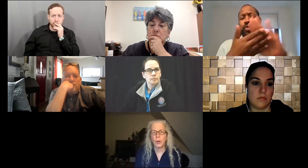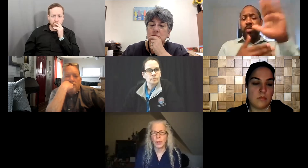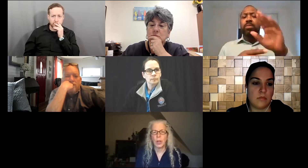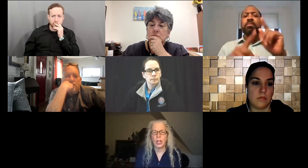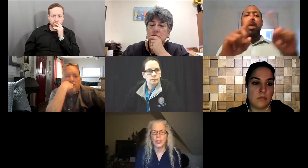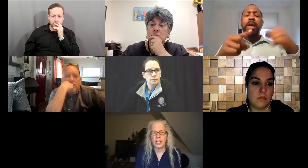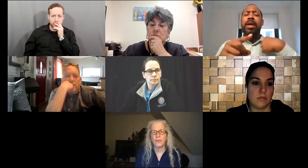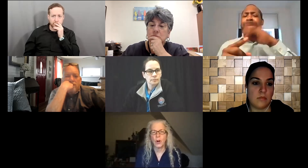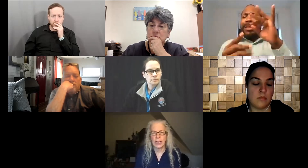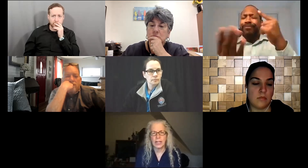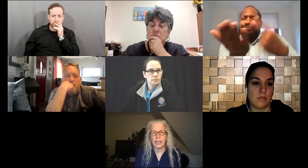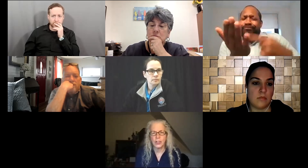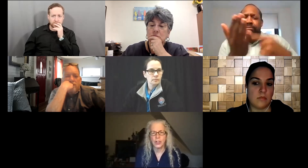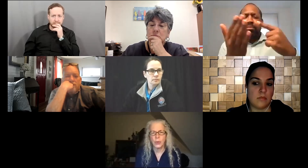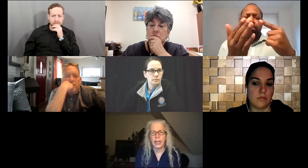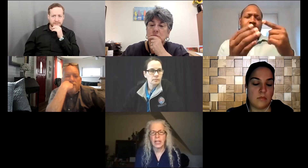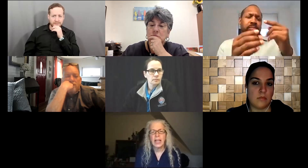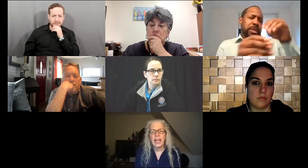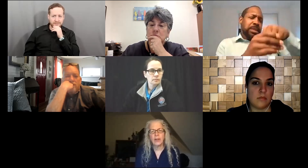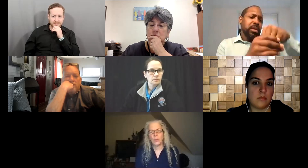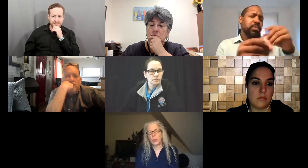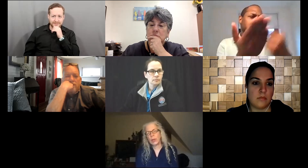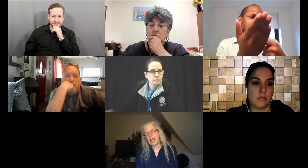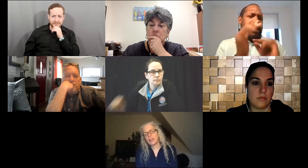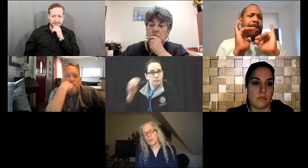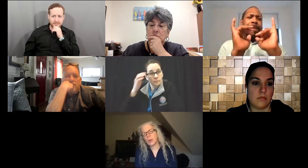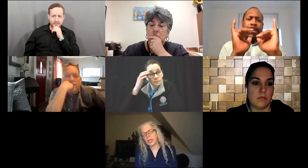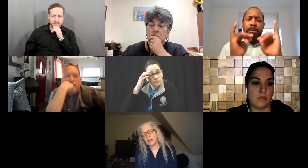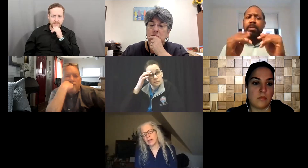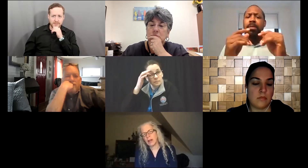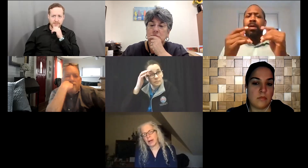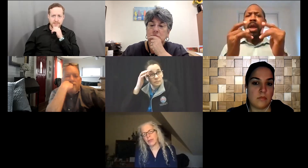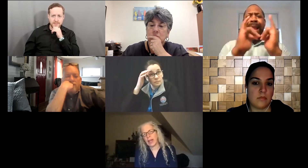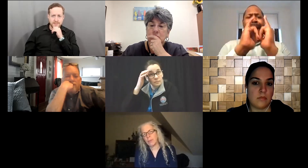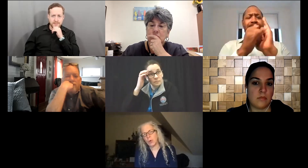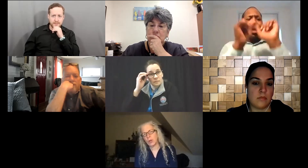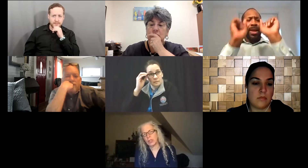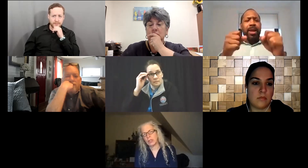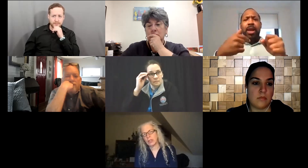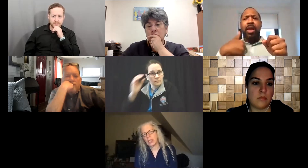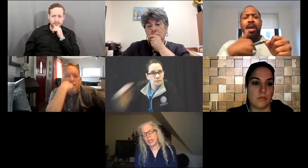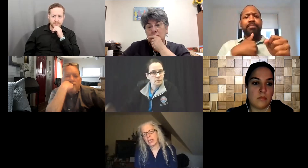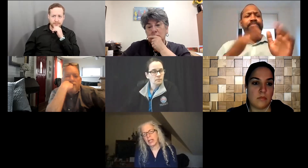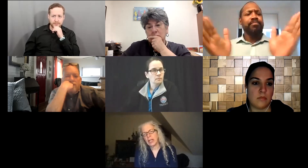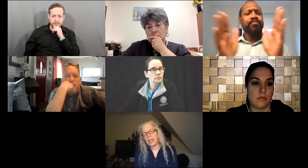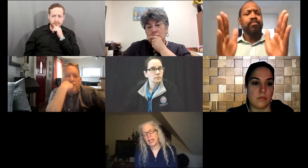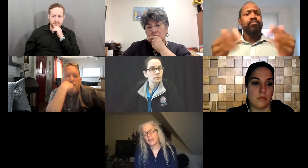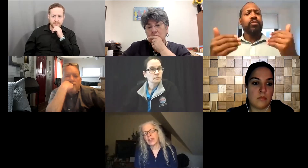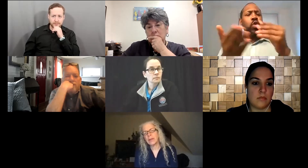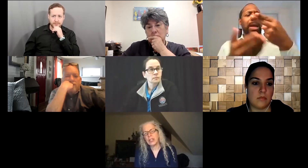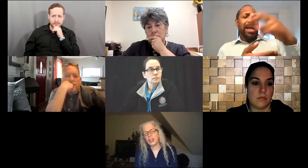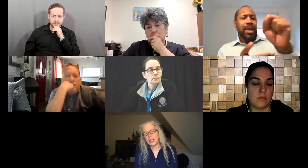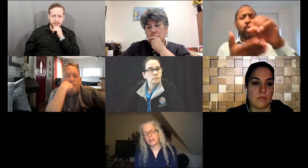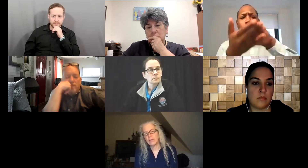interpreter program launch that Rhode Island College is doing. And we have spoken about that more. If